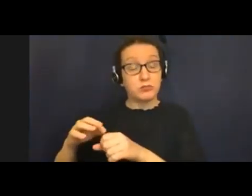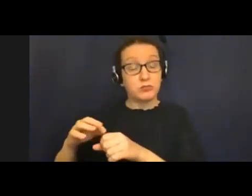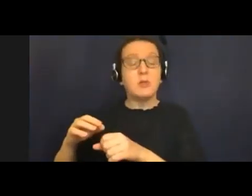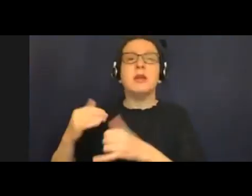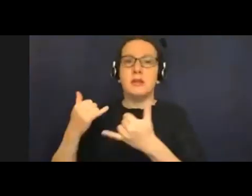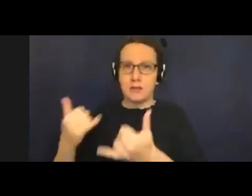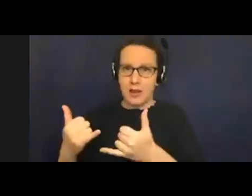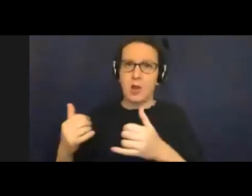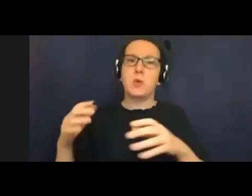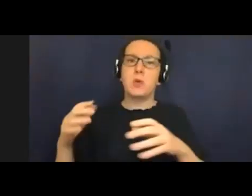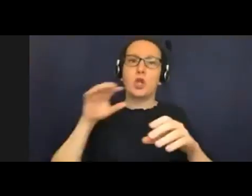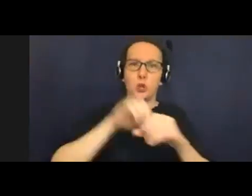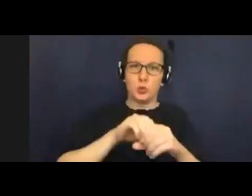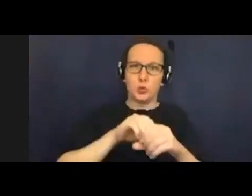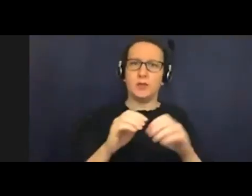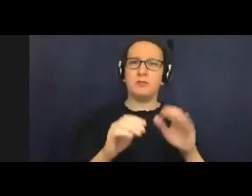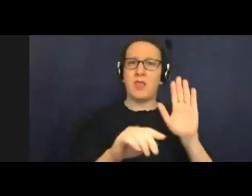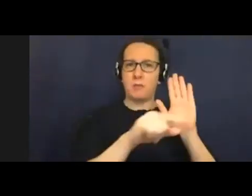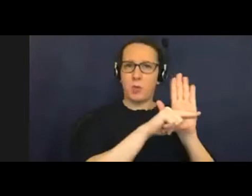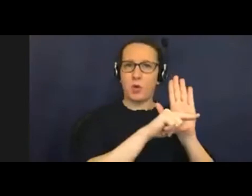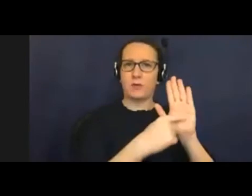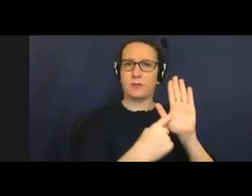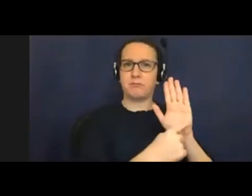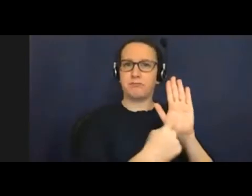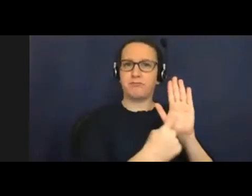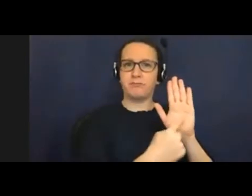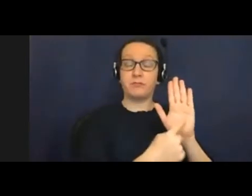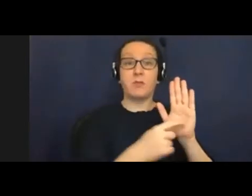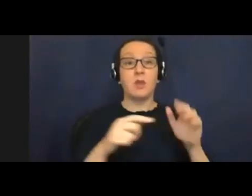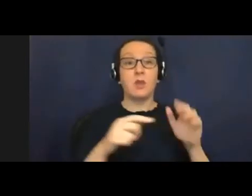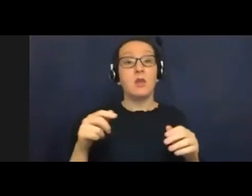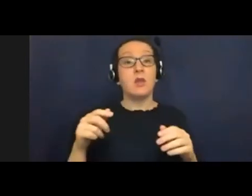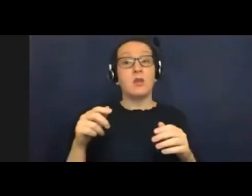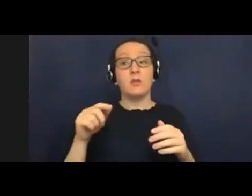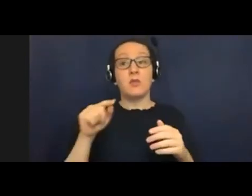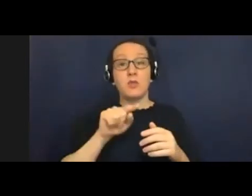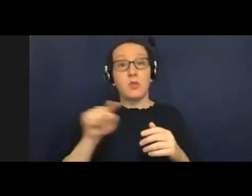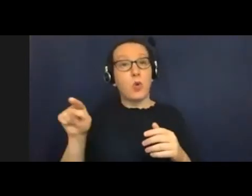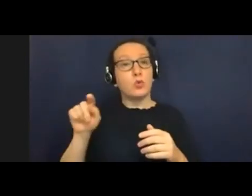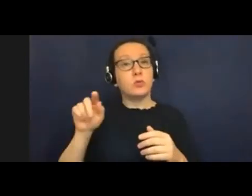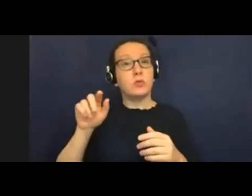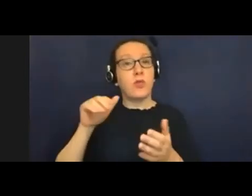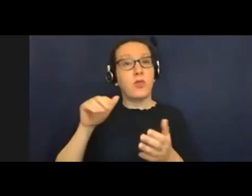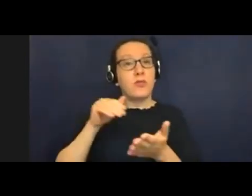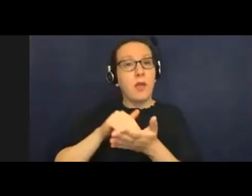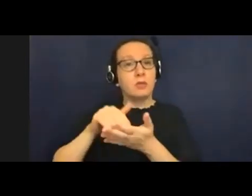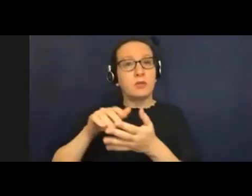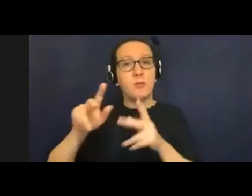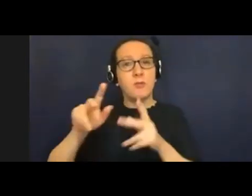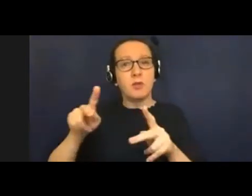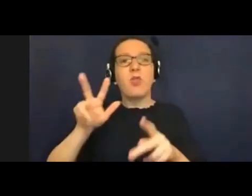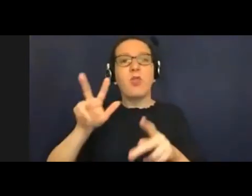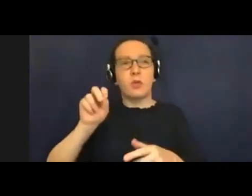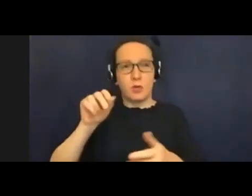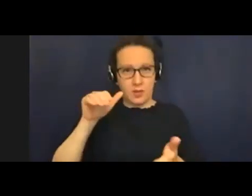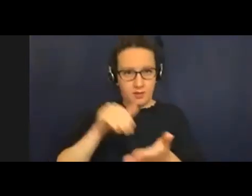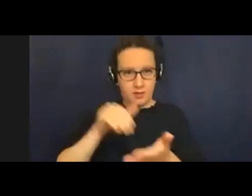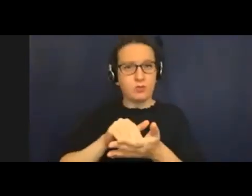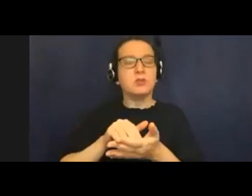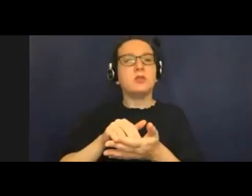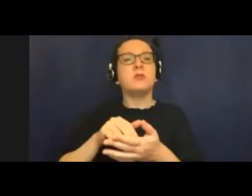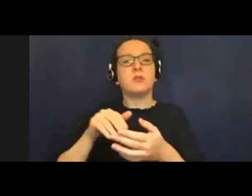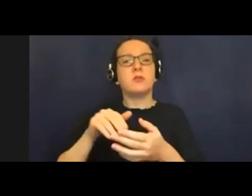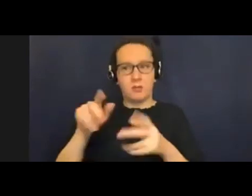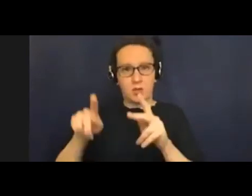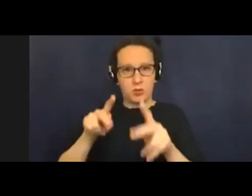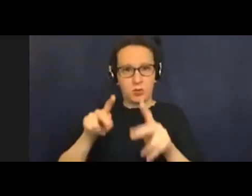Those 30,000 of people with intellectual and psychosocial disabilities are